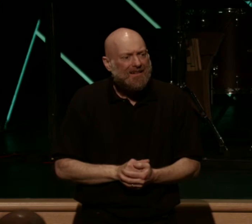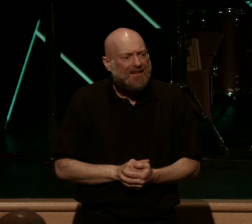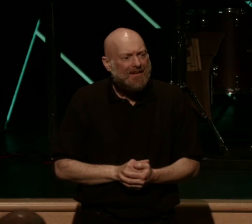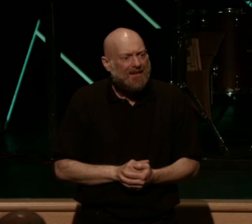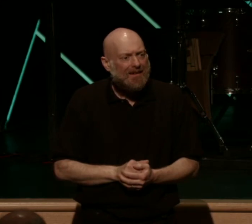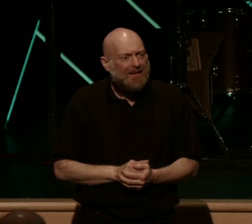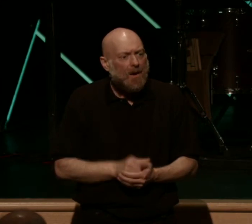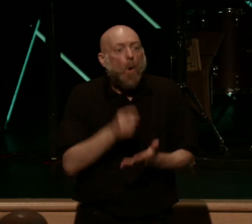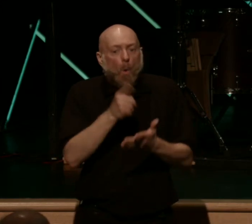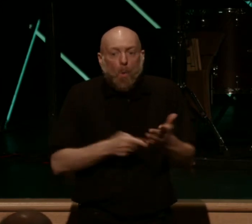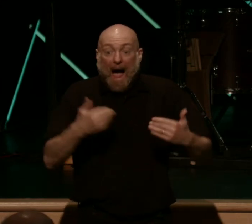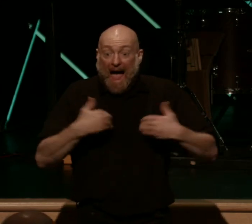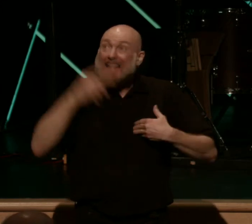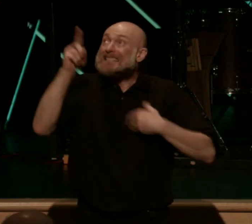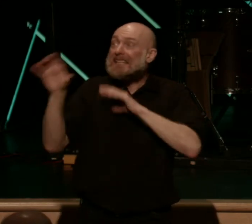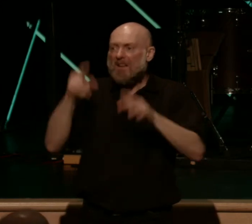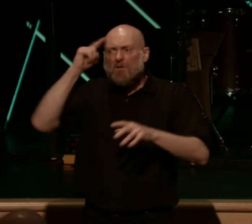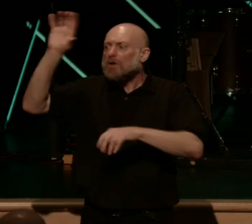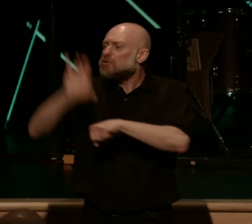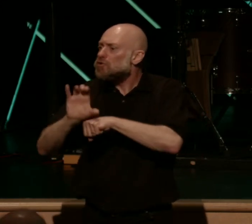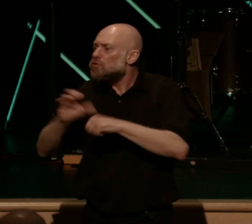And what has he done for his church?